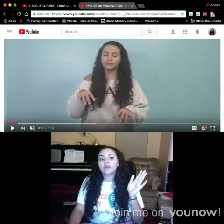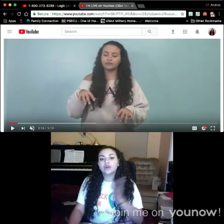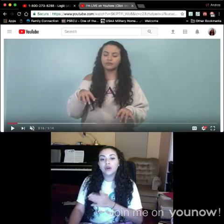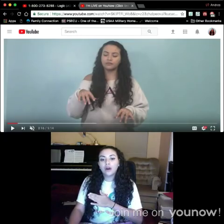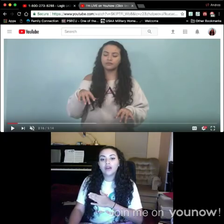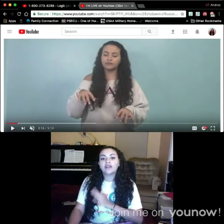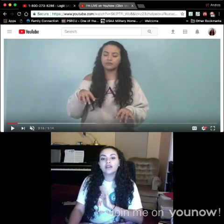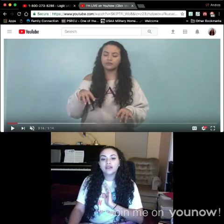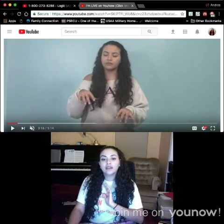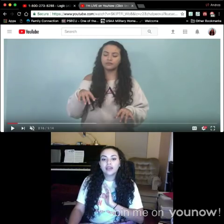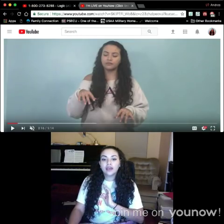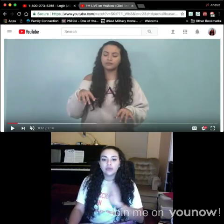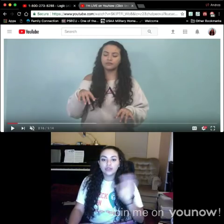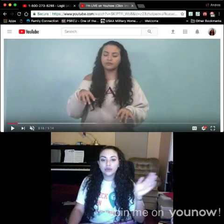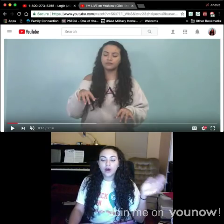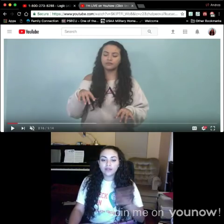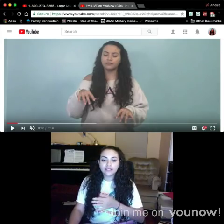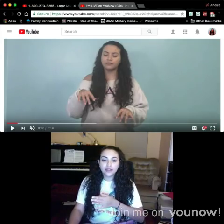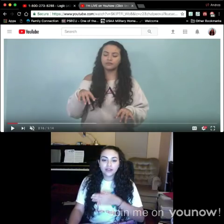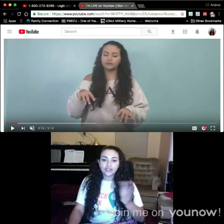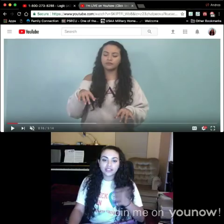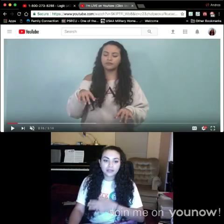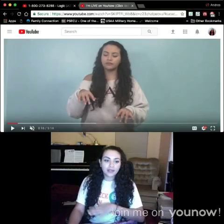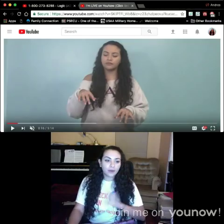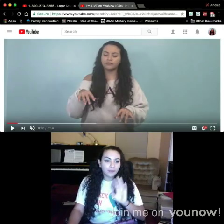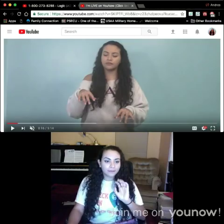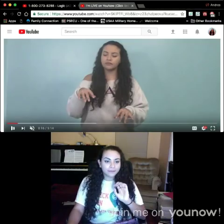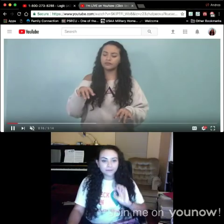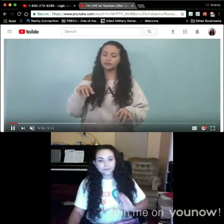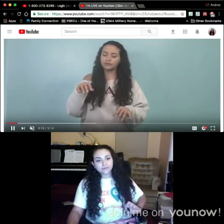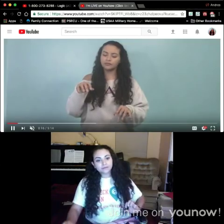then we'll go on and we'll do all of it together and try to speed it up, okay?